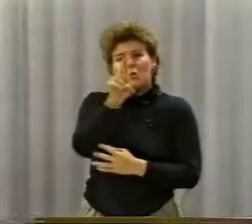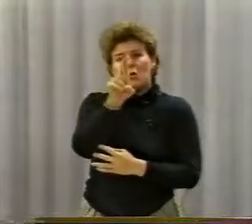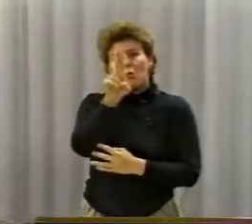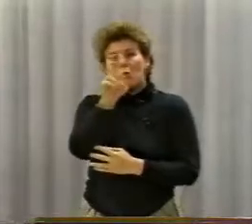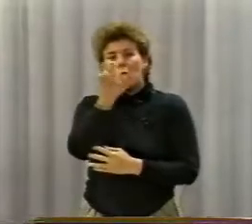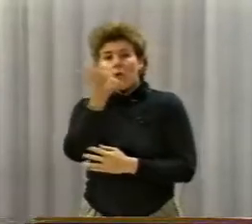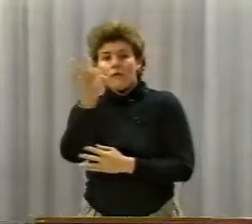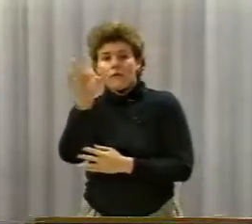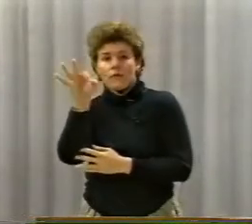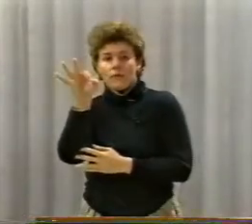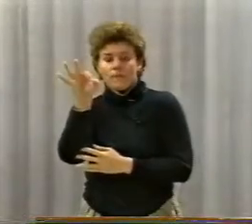was Gruff.